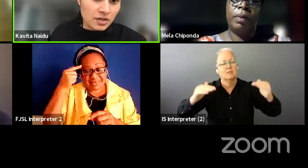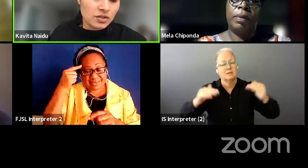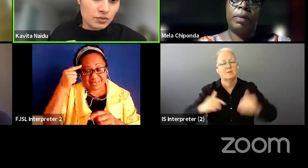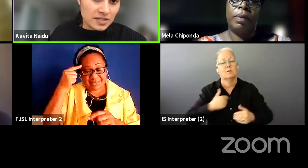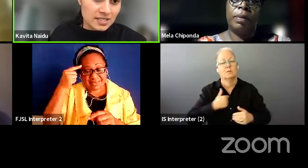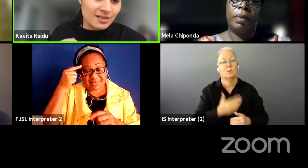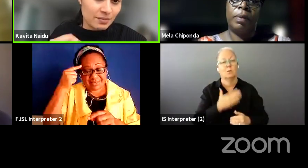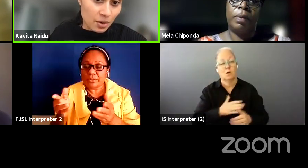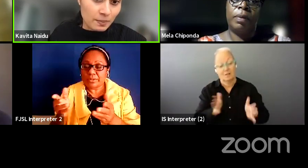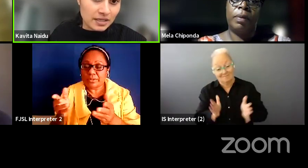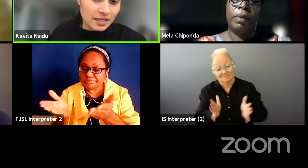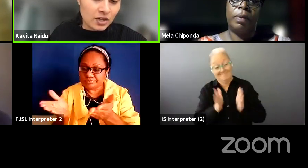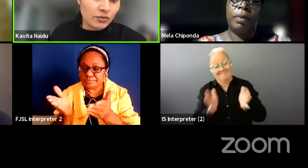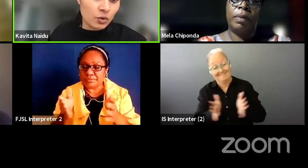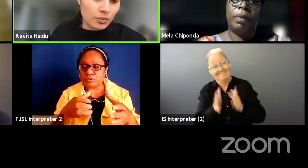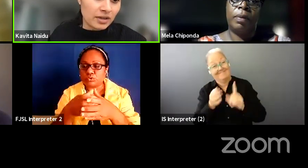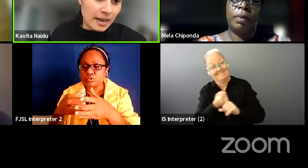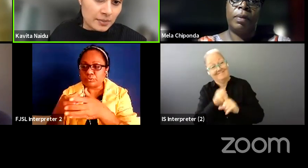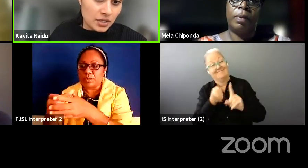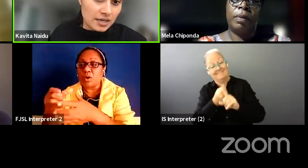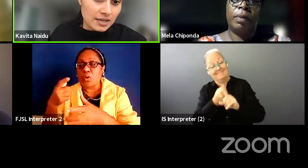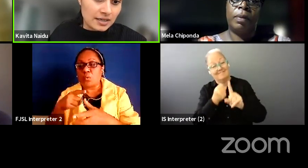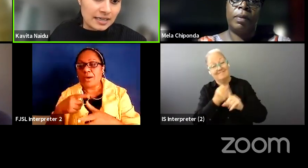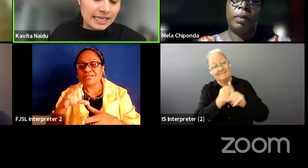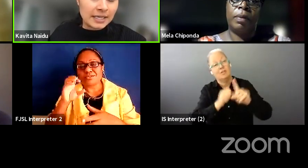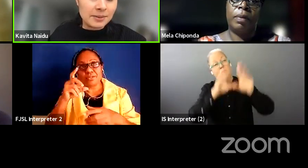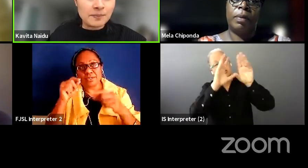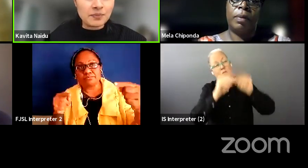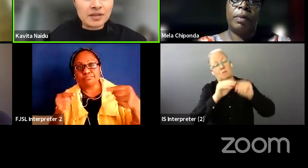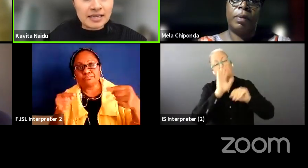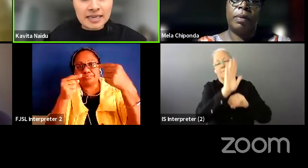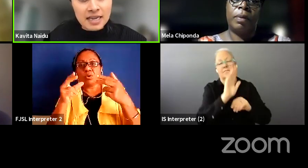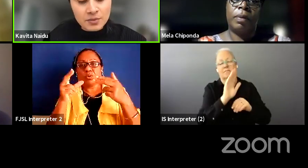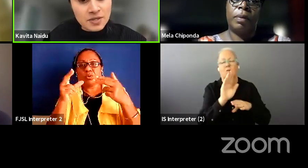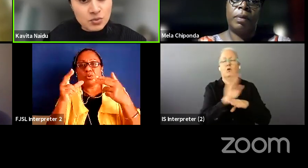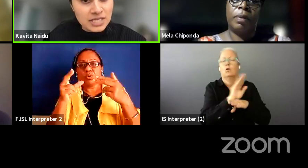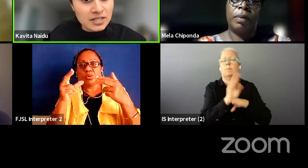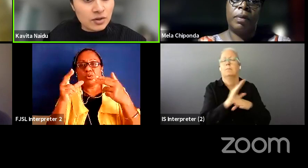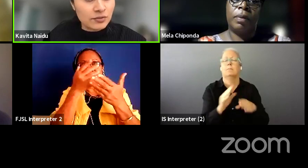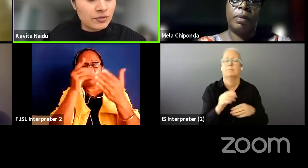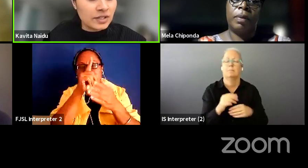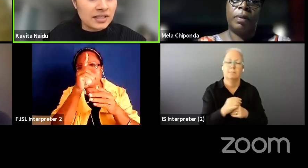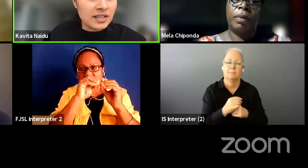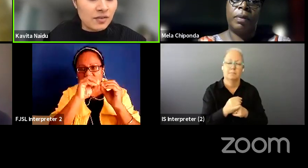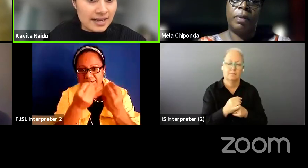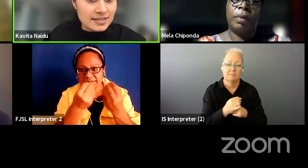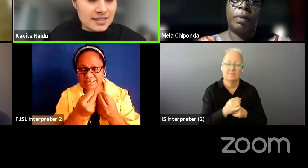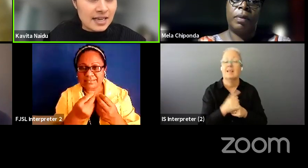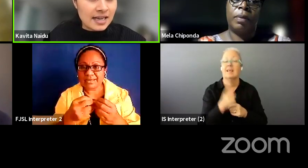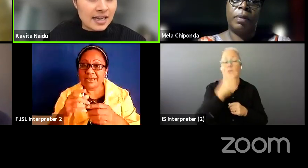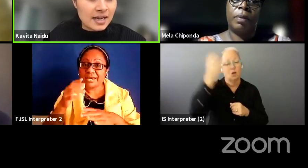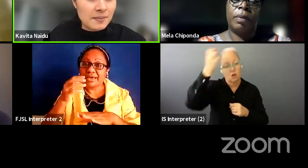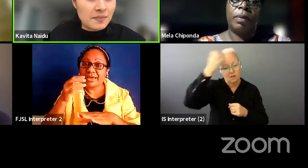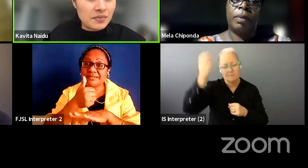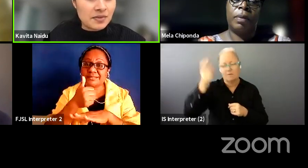movements to resist the monopoly of corporate capture. And governments really not fulfilling their